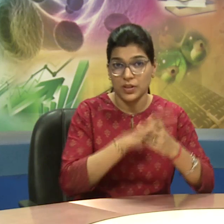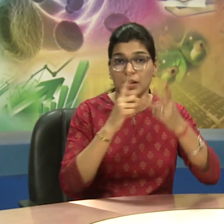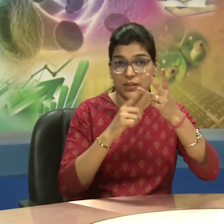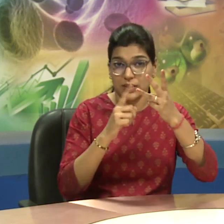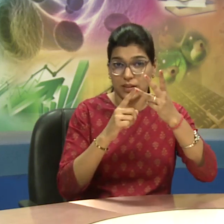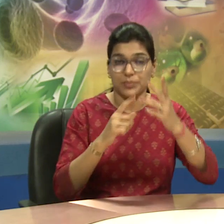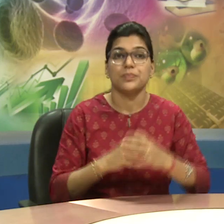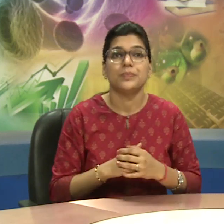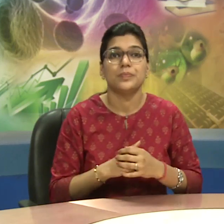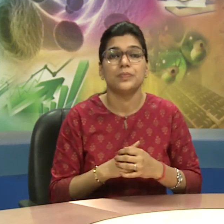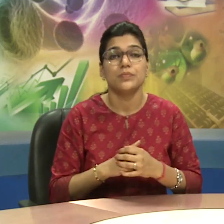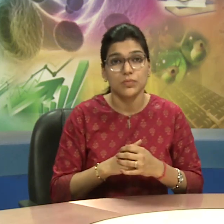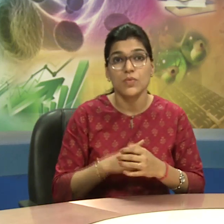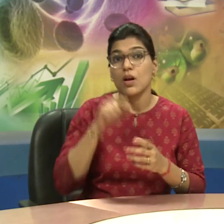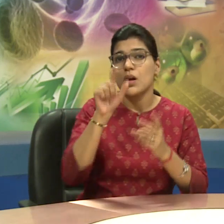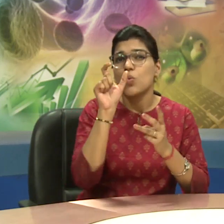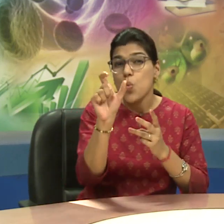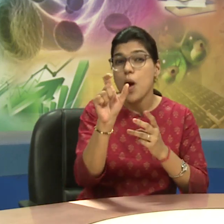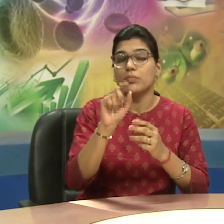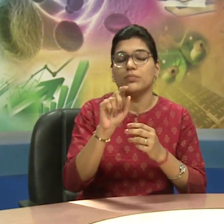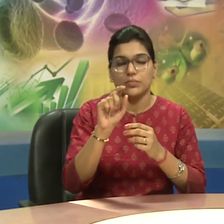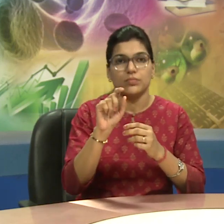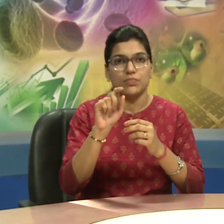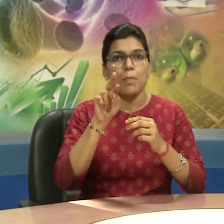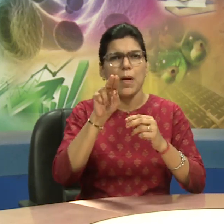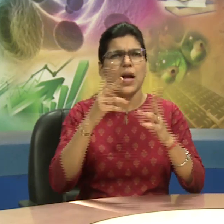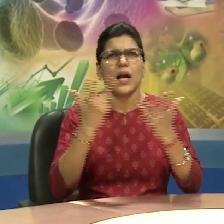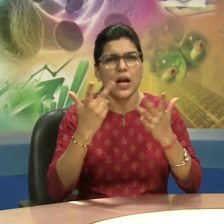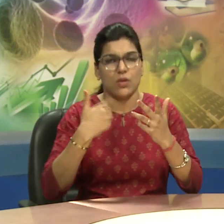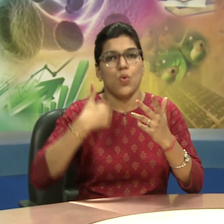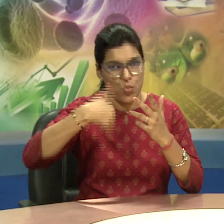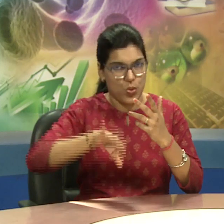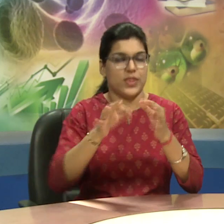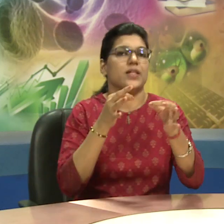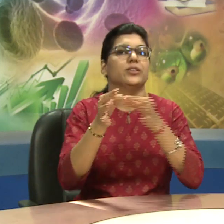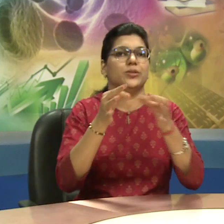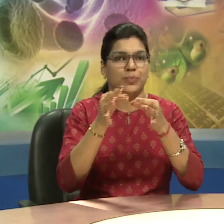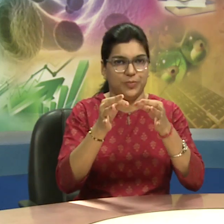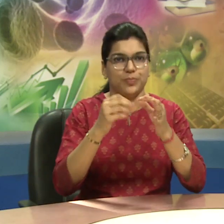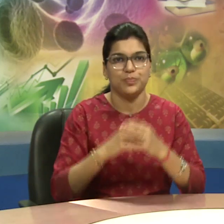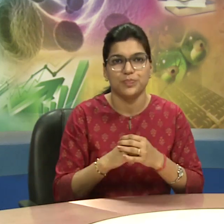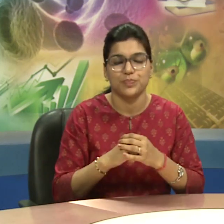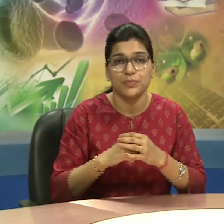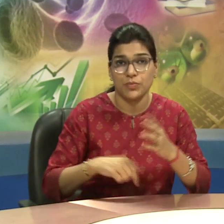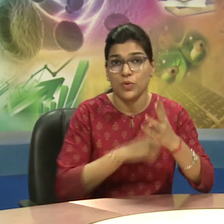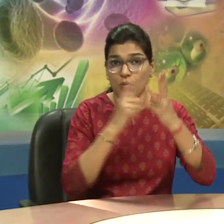consumer of goods and a consumer of